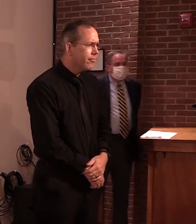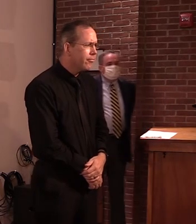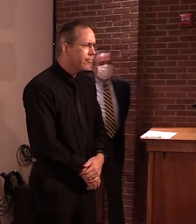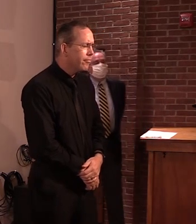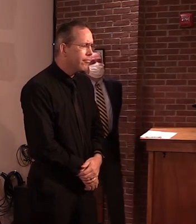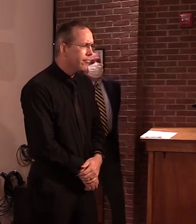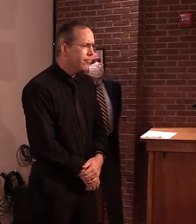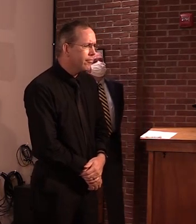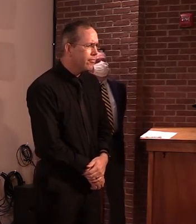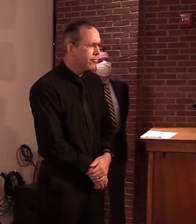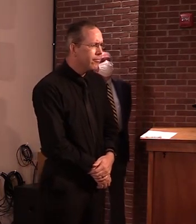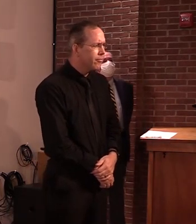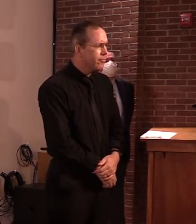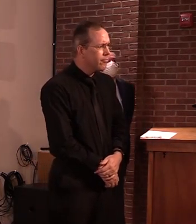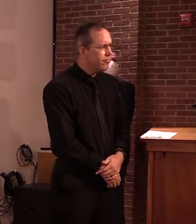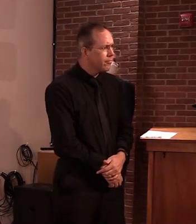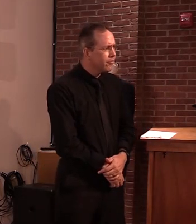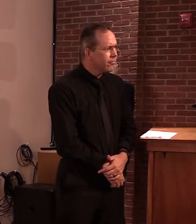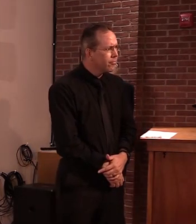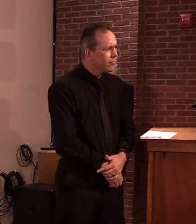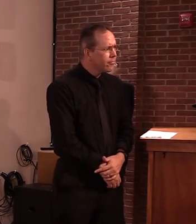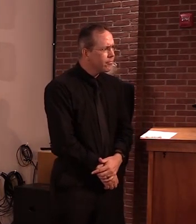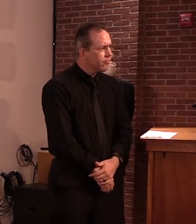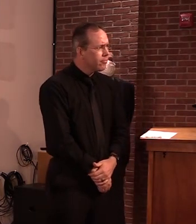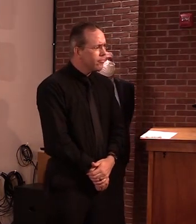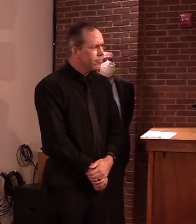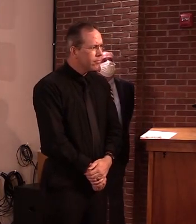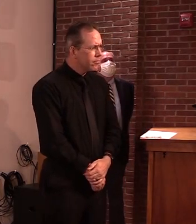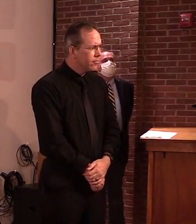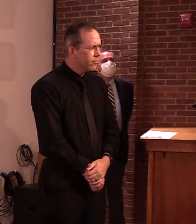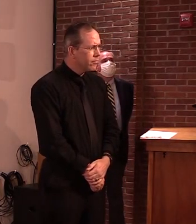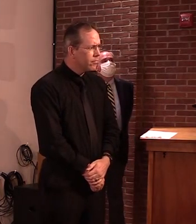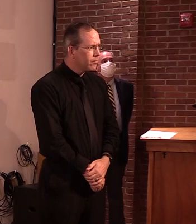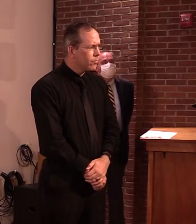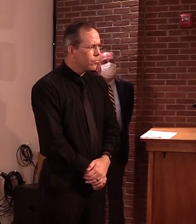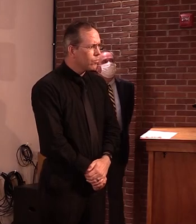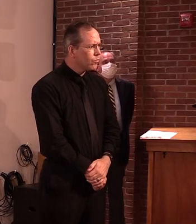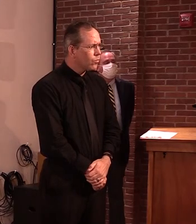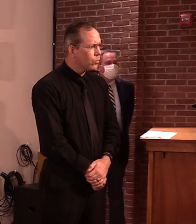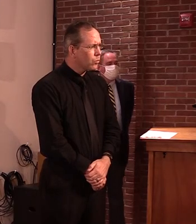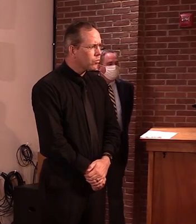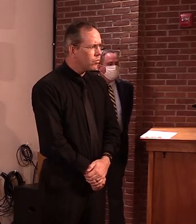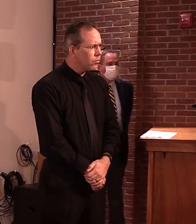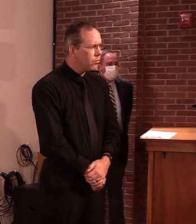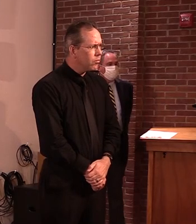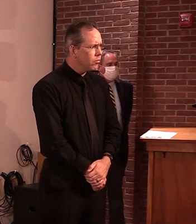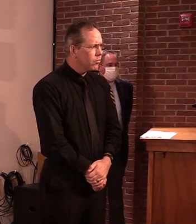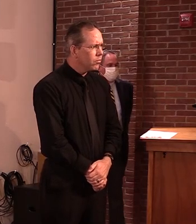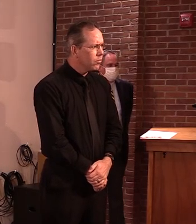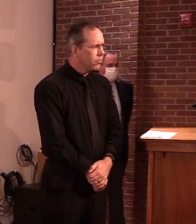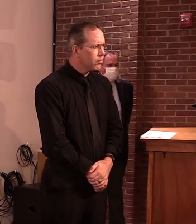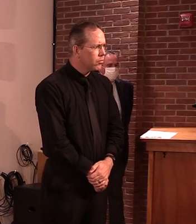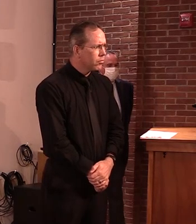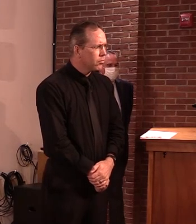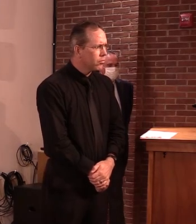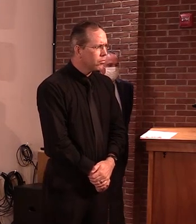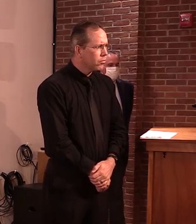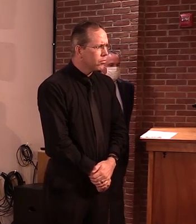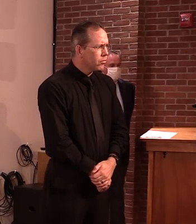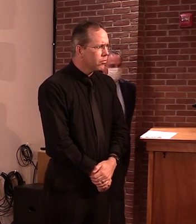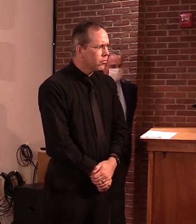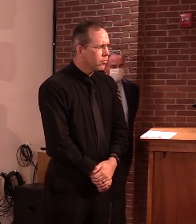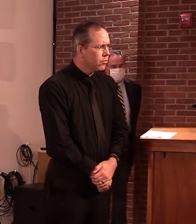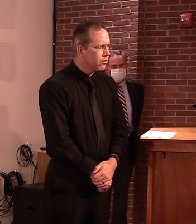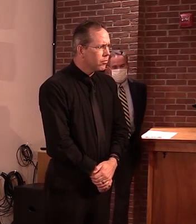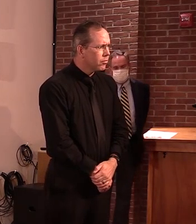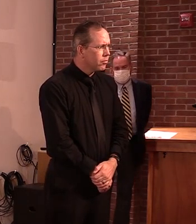certainly reassuring about how kids in COVID, but what about all the adults who work in the school? I'm sure many, or at least some of those,